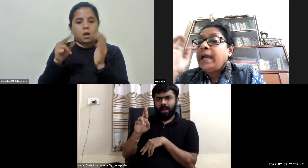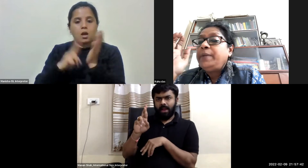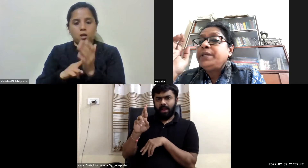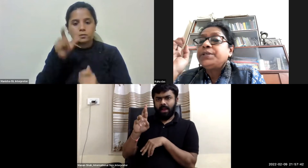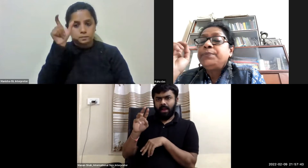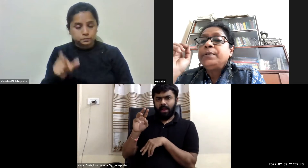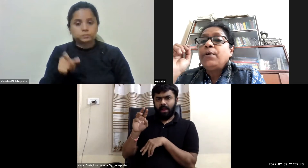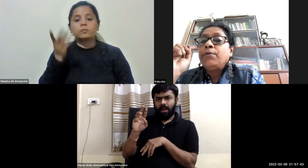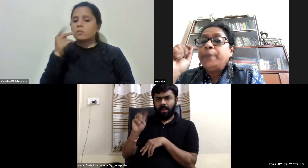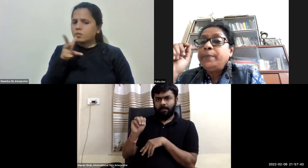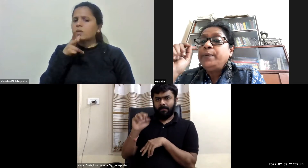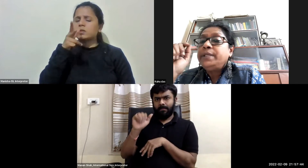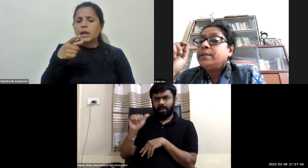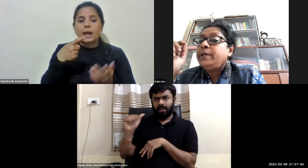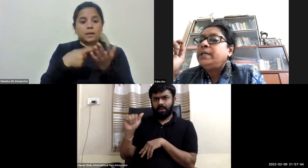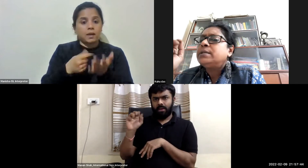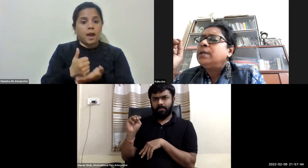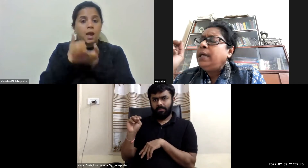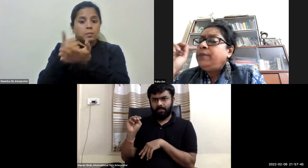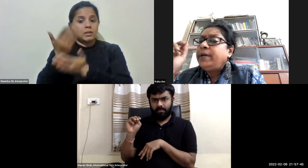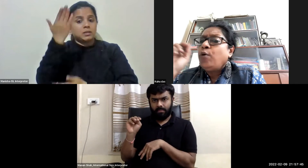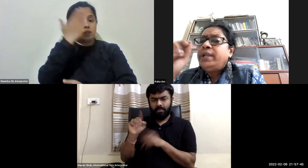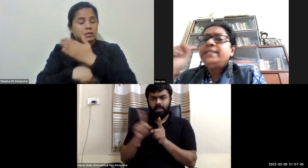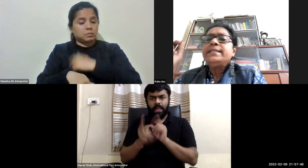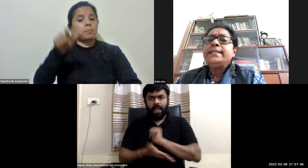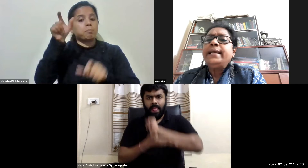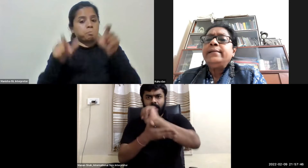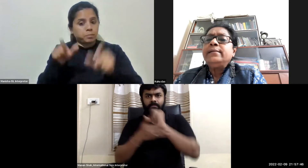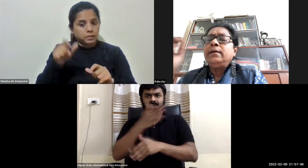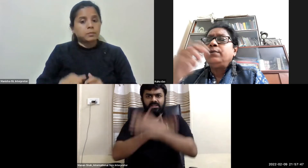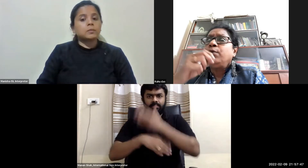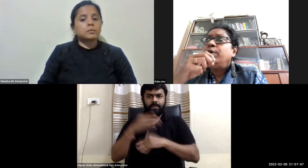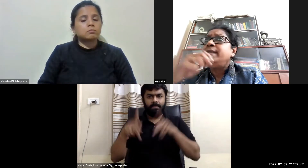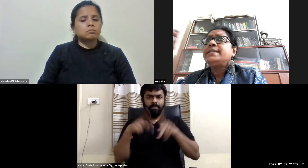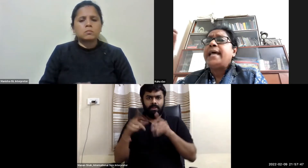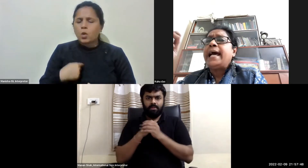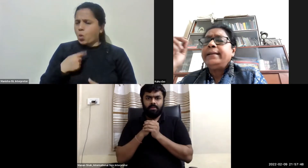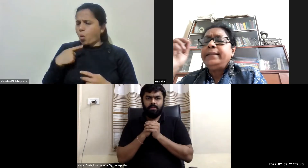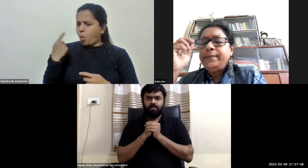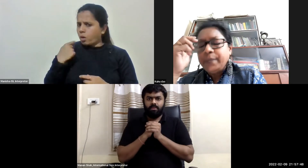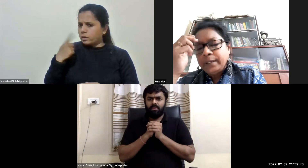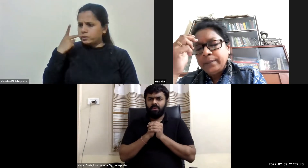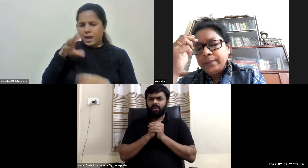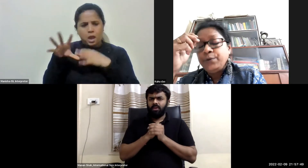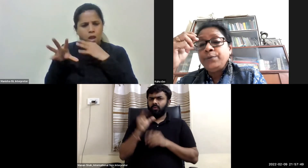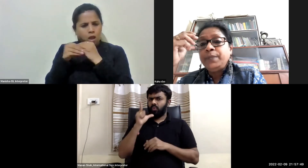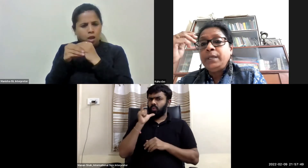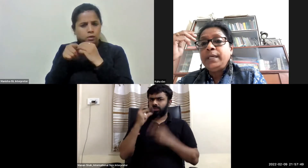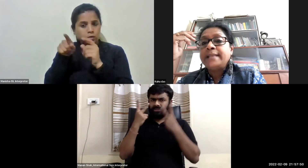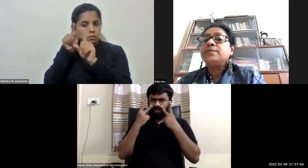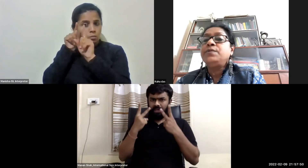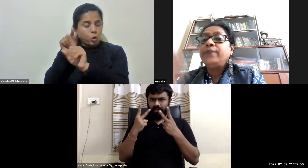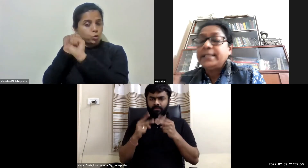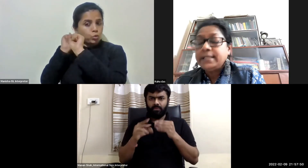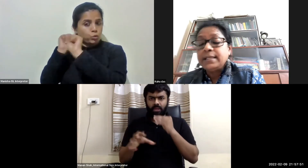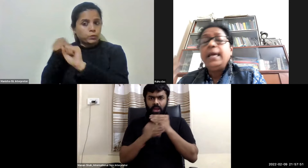the rehabilitation of people with disabilities, if I only just tell, only just add the, you know,